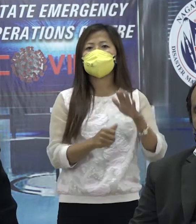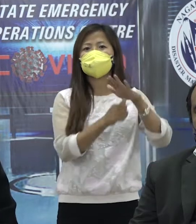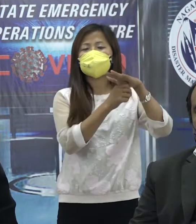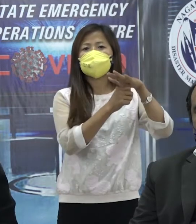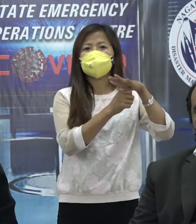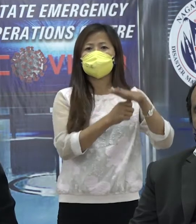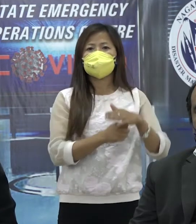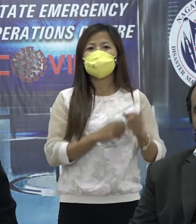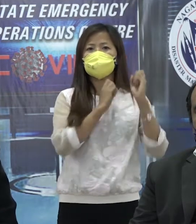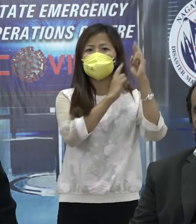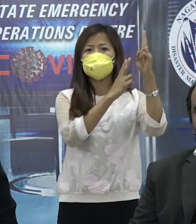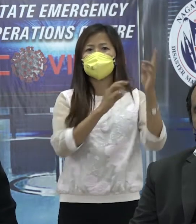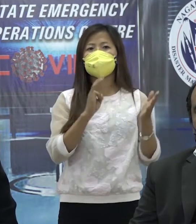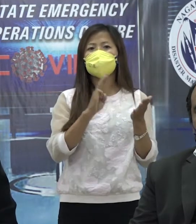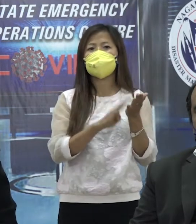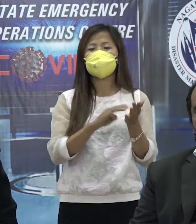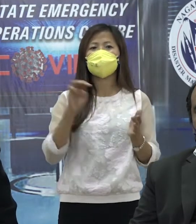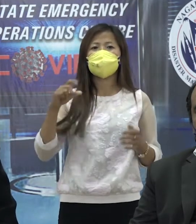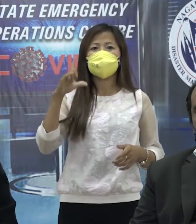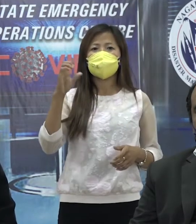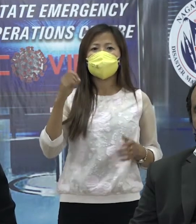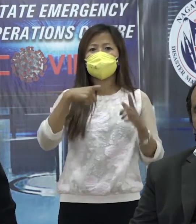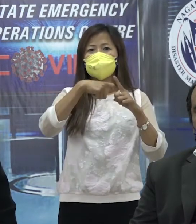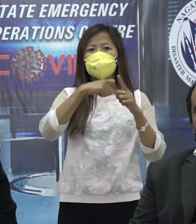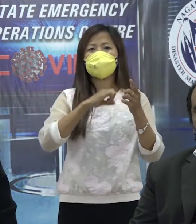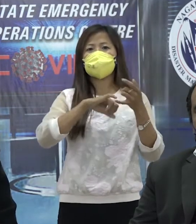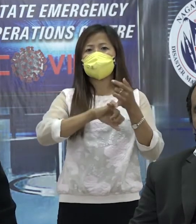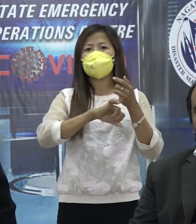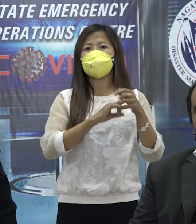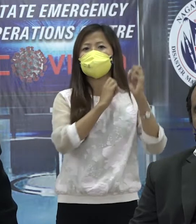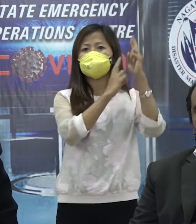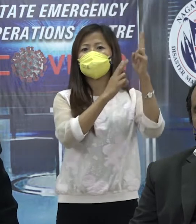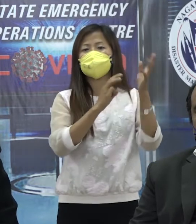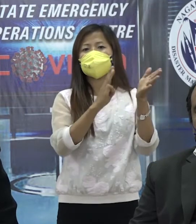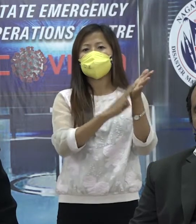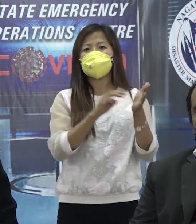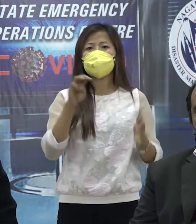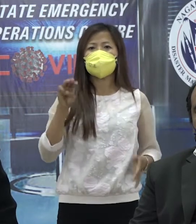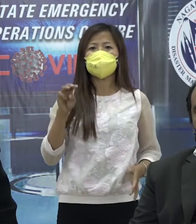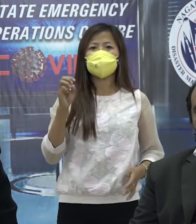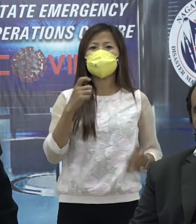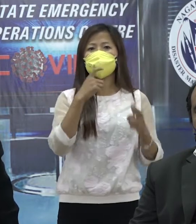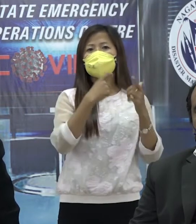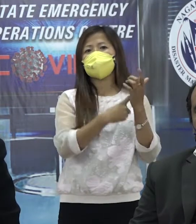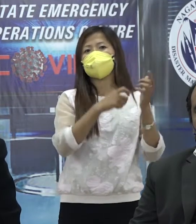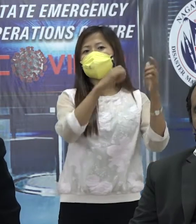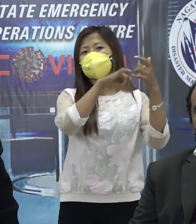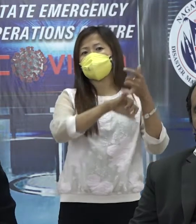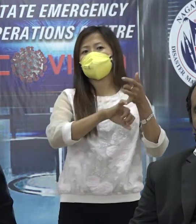Advisors, Honorable Member of Lok Sabha, Honorable Member Rajya Sabha, and the Honorable Members